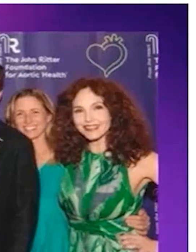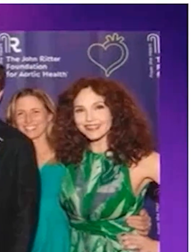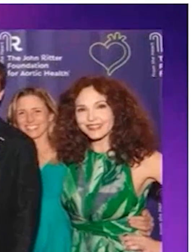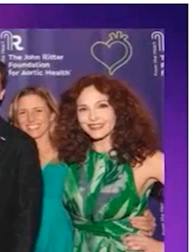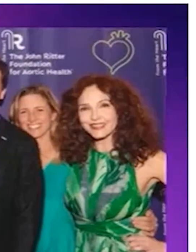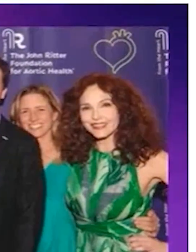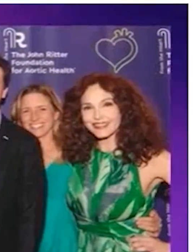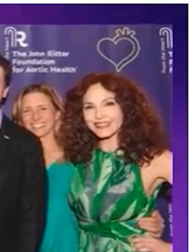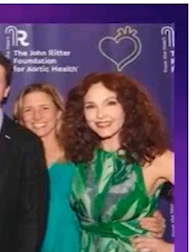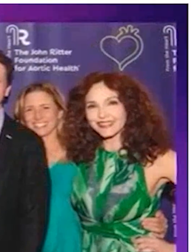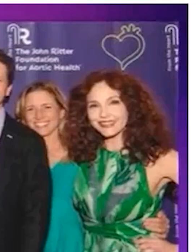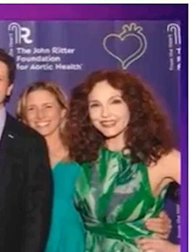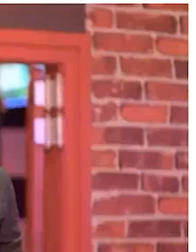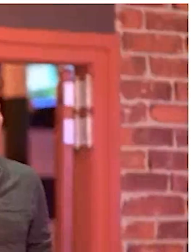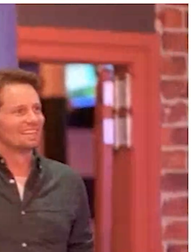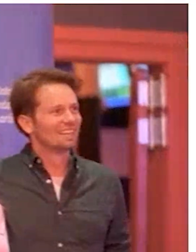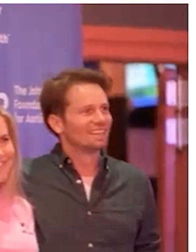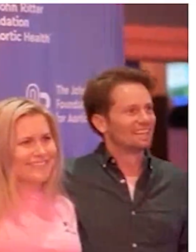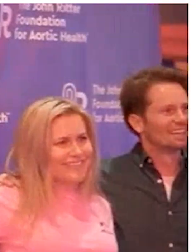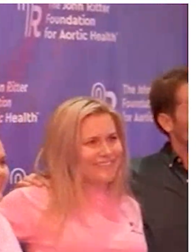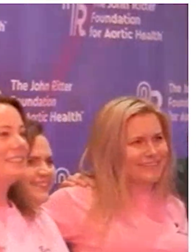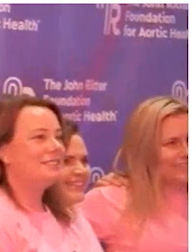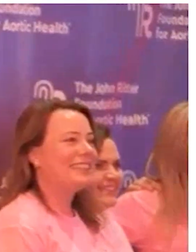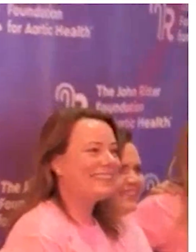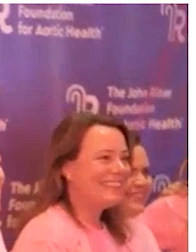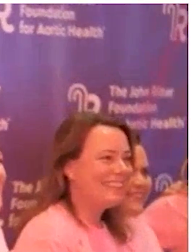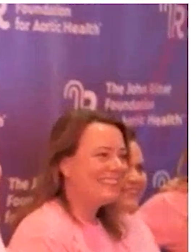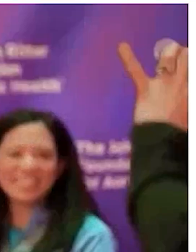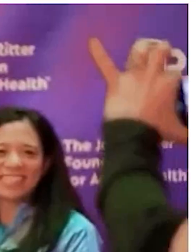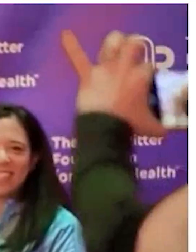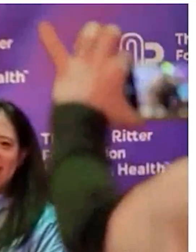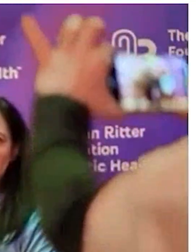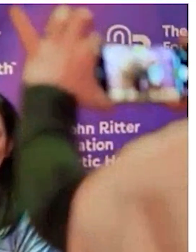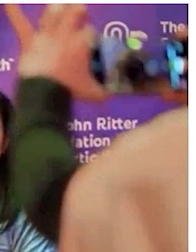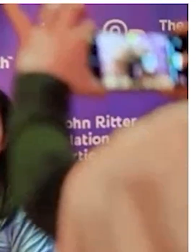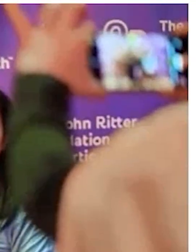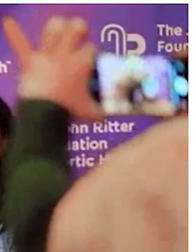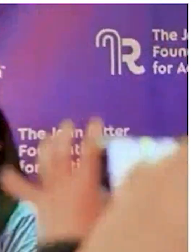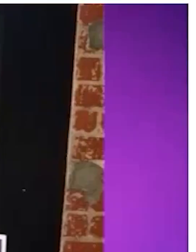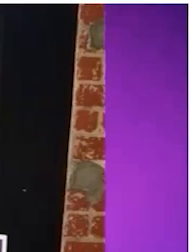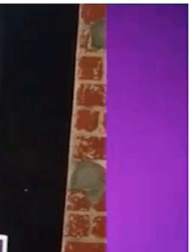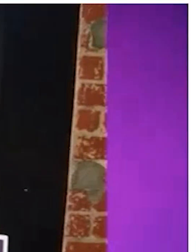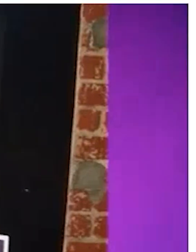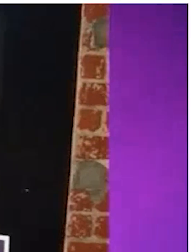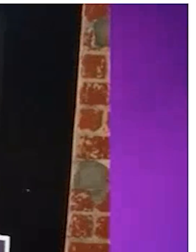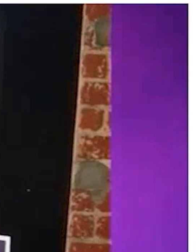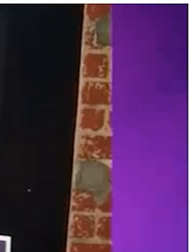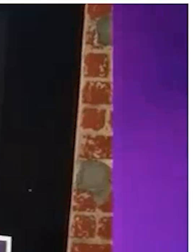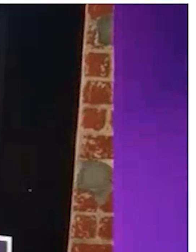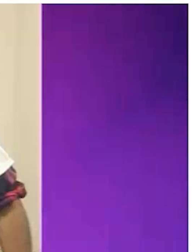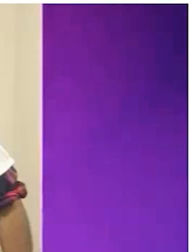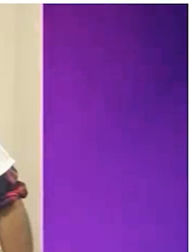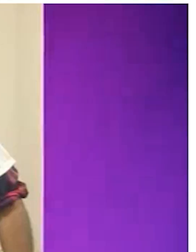us use their name for a research program, so it's known as the John Ritter Research Program. That brings a certain amount of,